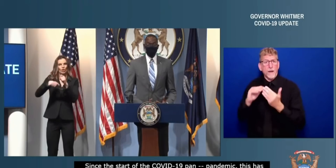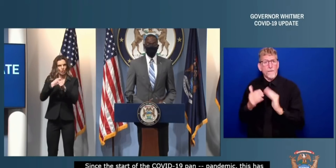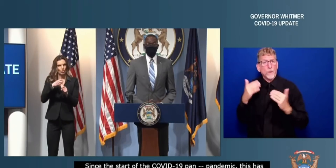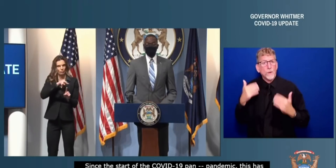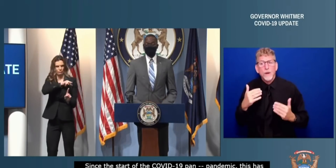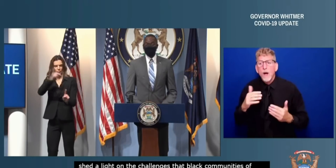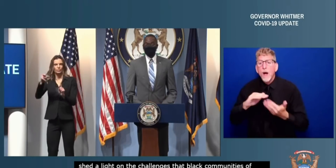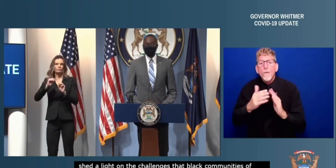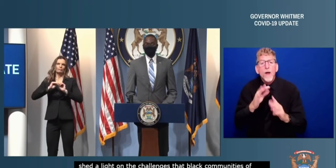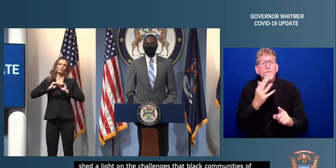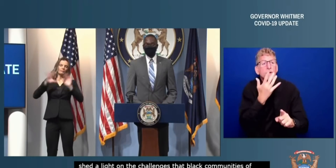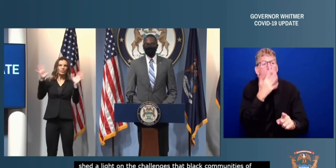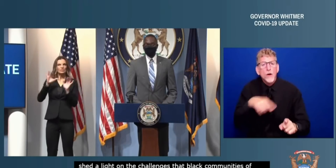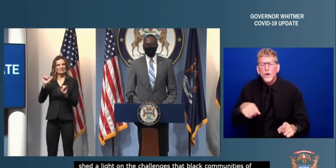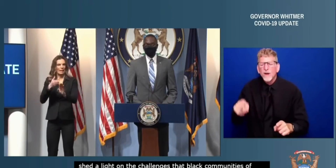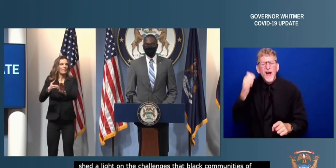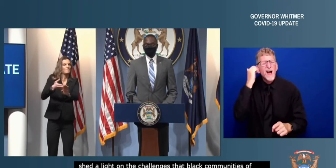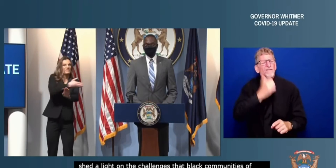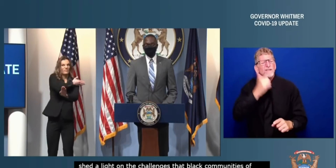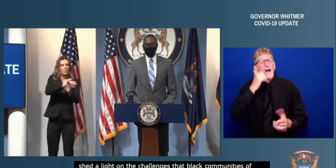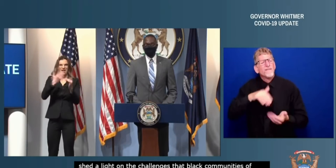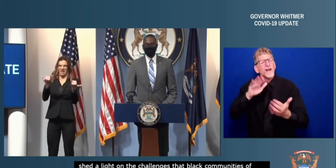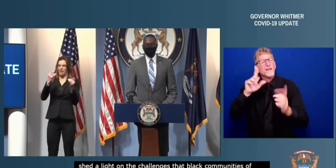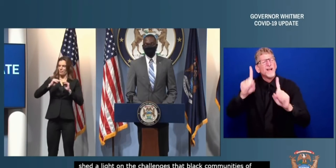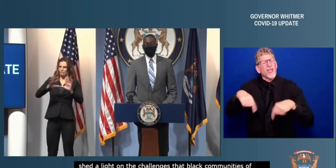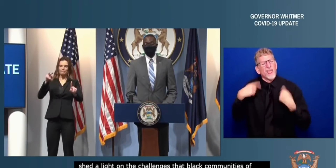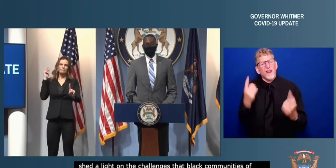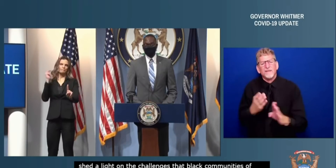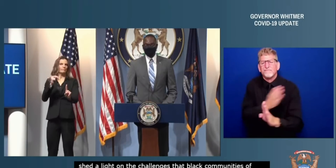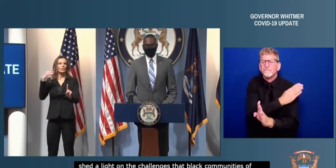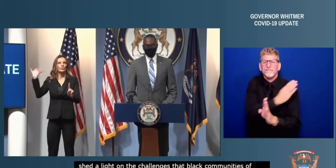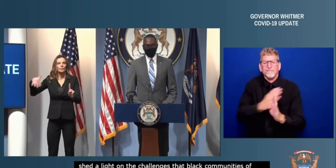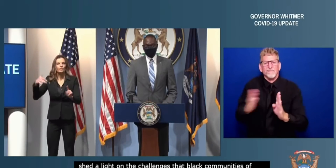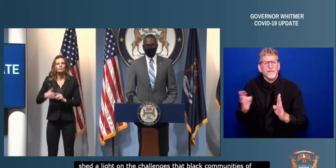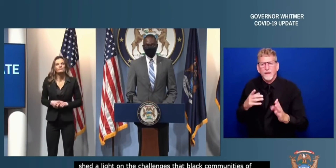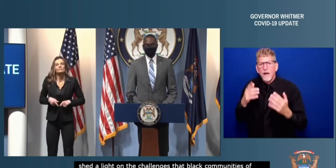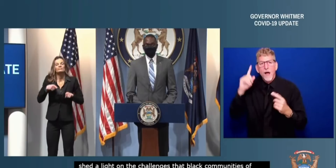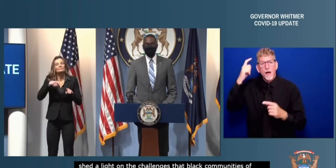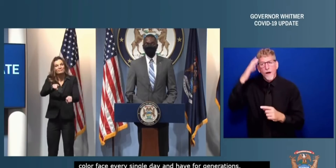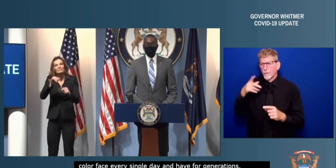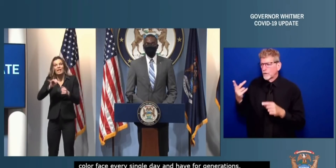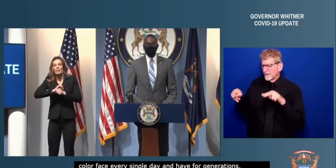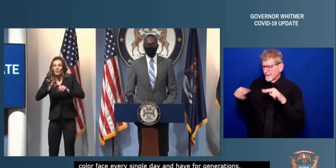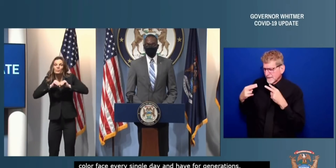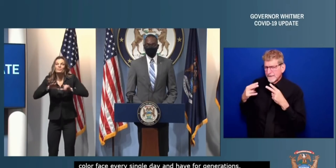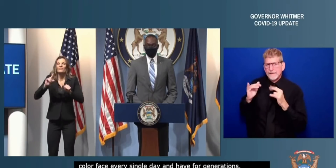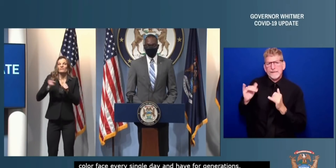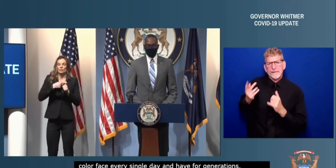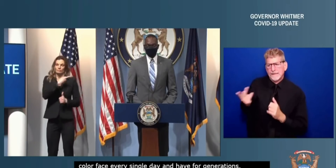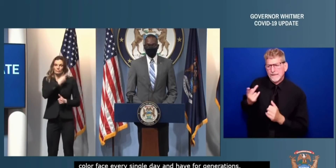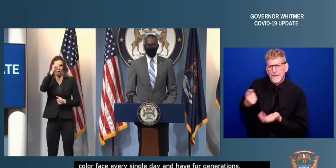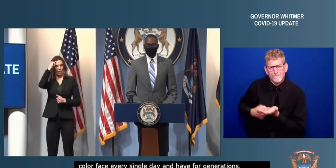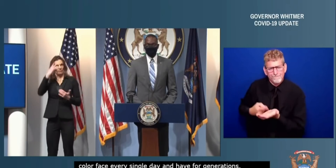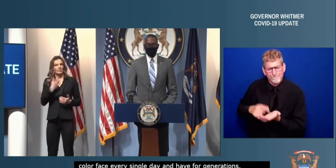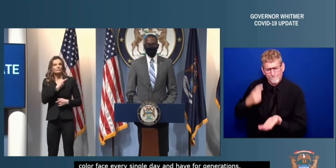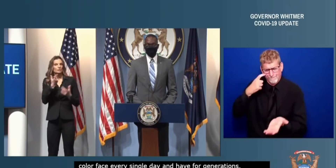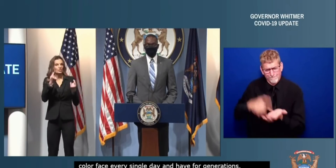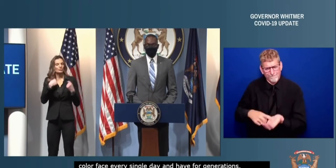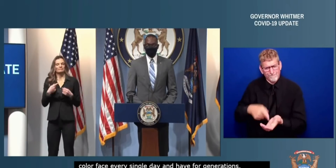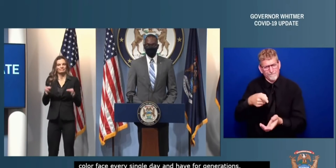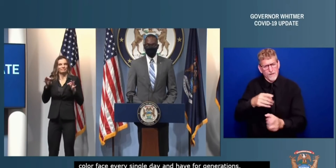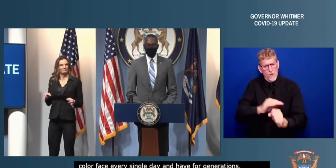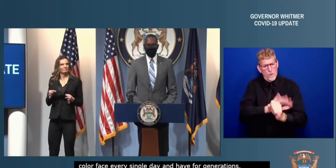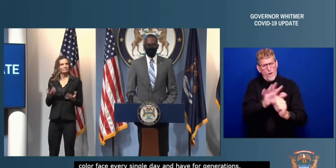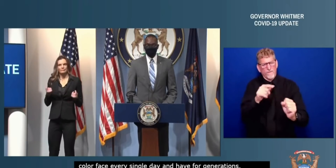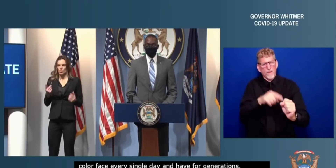Governor Whitmer and I observed these deadly trends presenting themselves in the COVID-19 pandemic, we took immediate action to protect